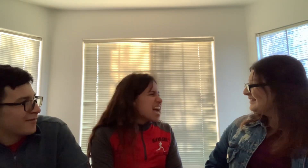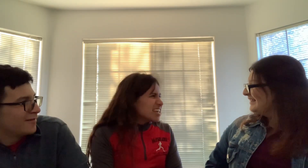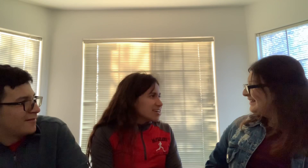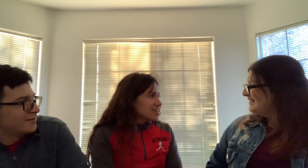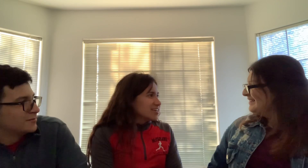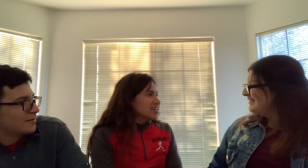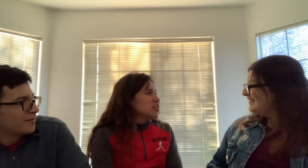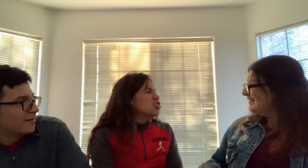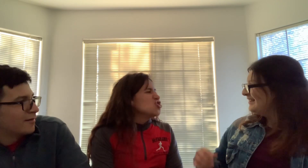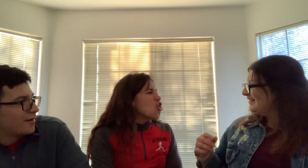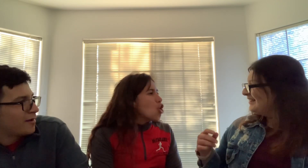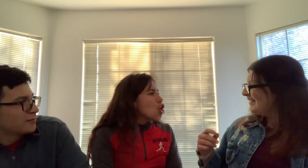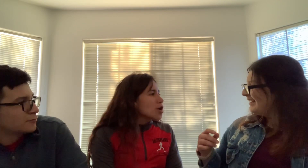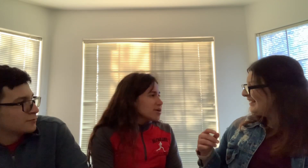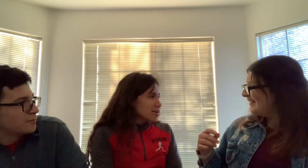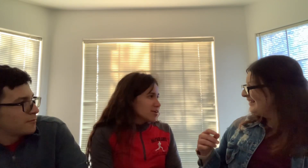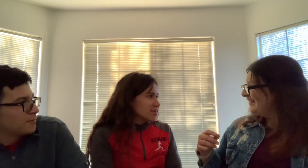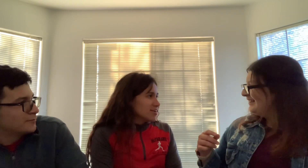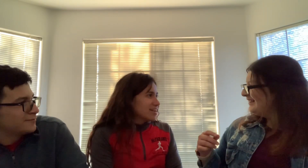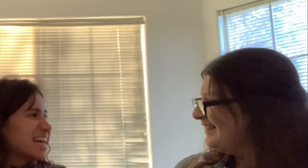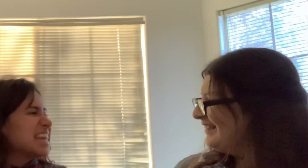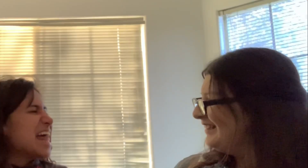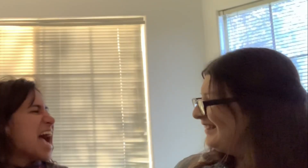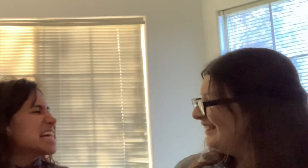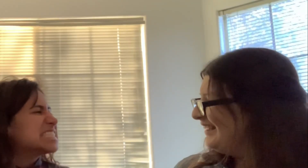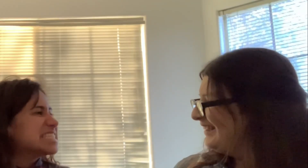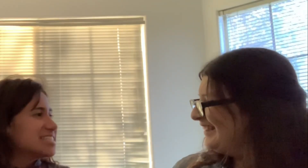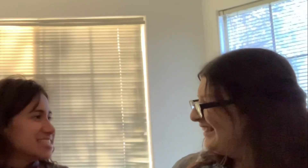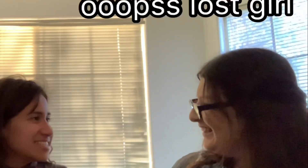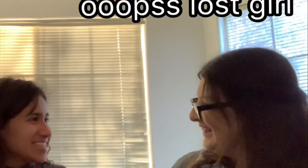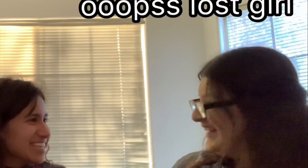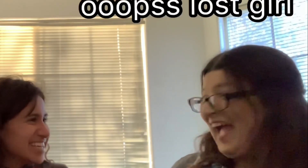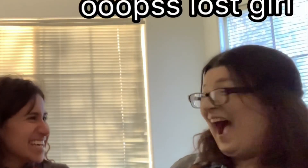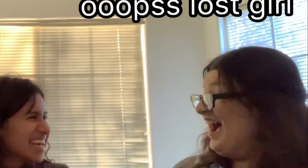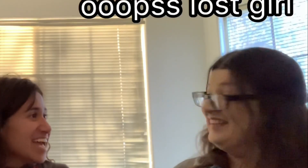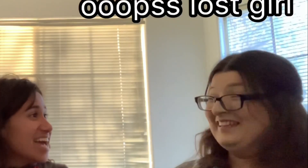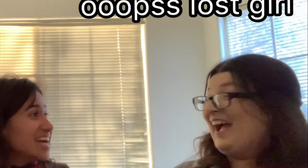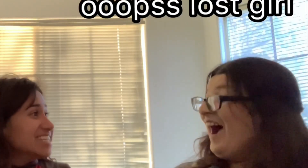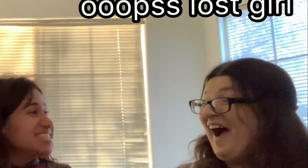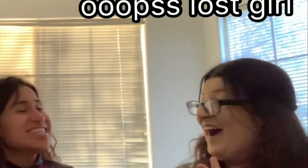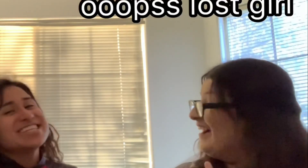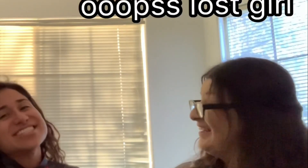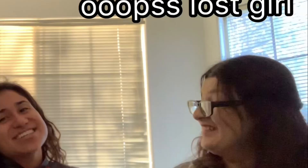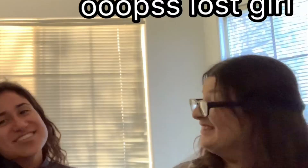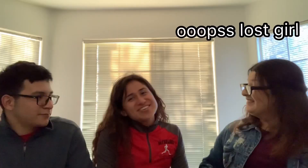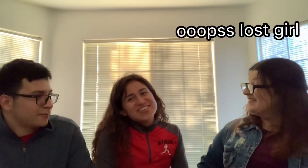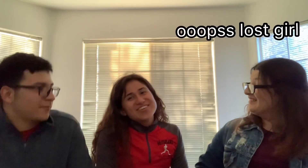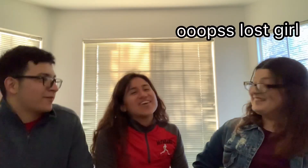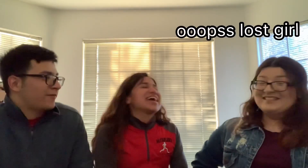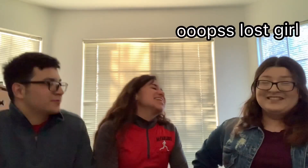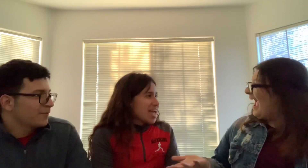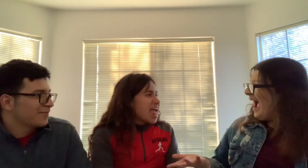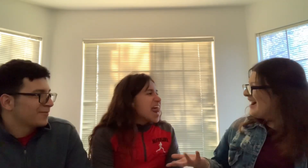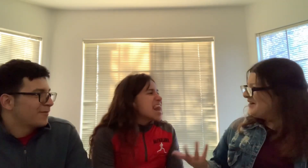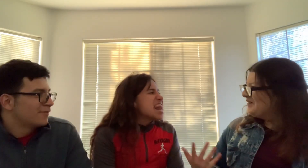like your glasses. She doesn't know. Okay,